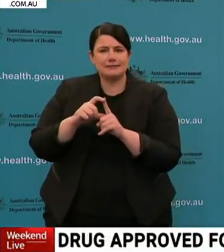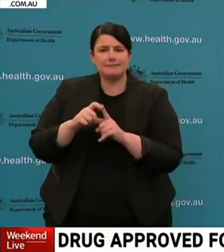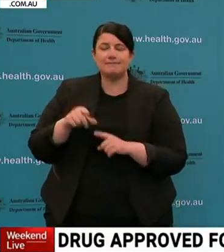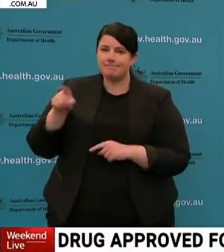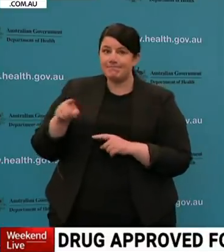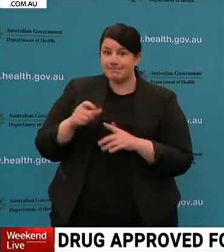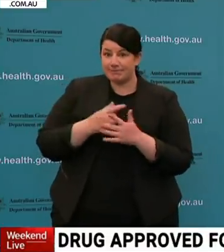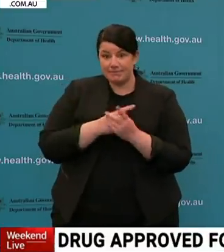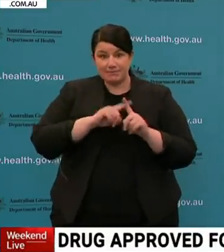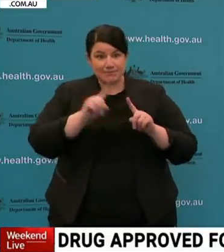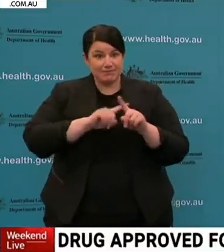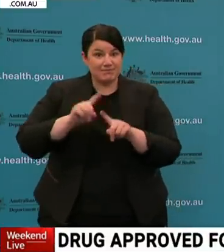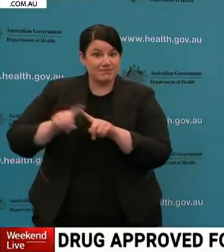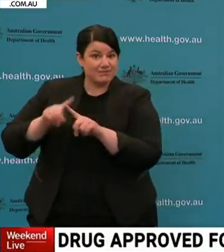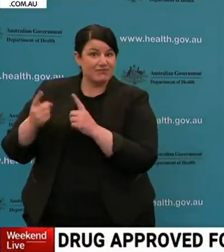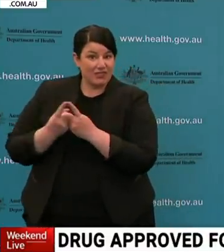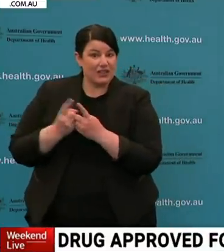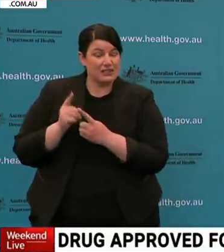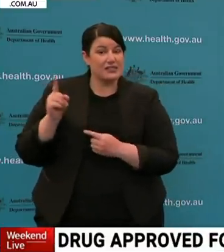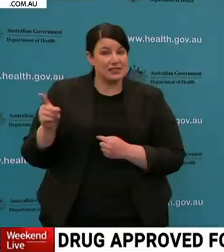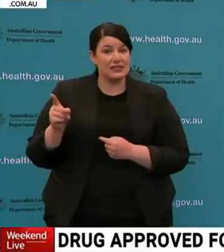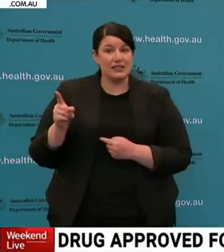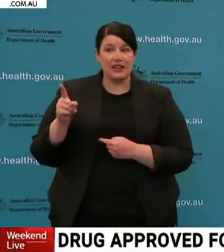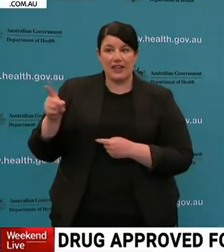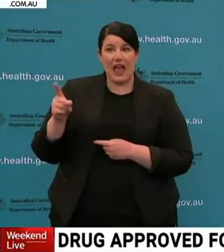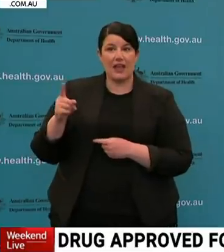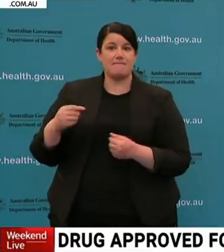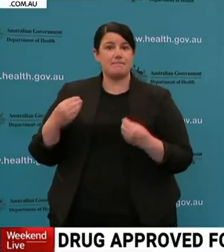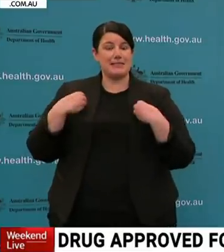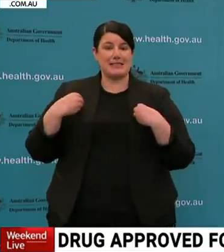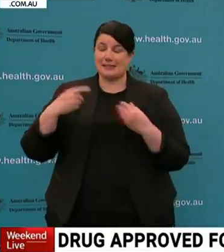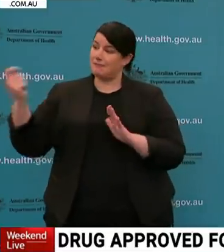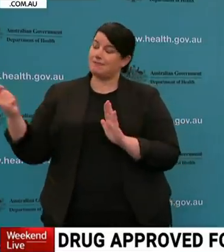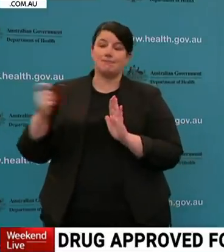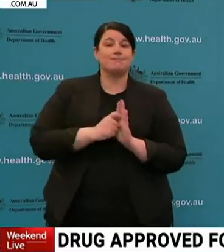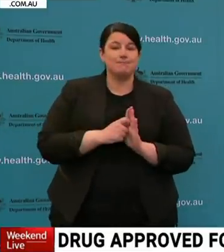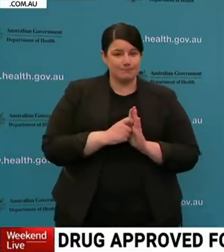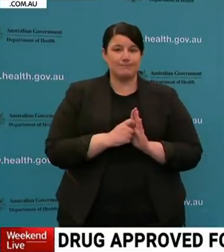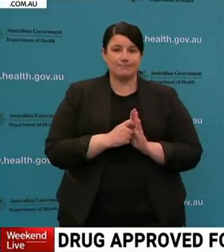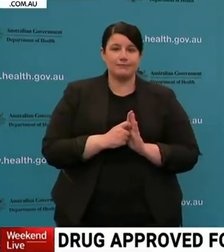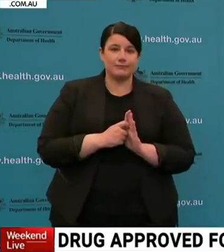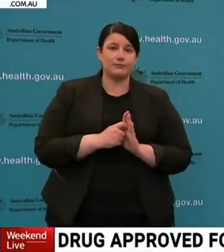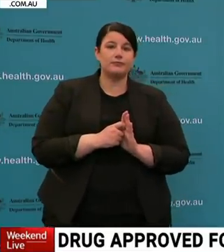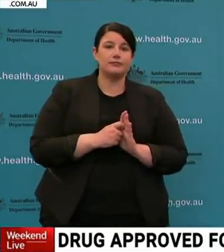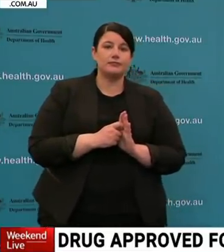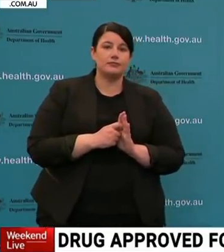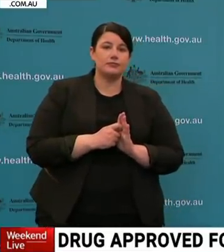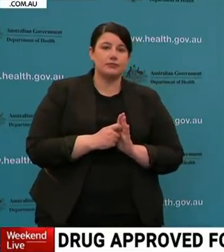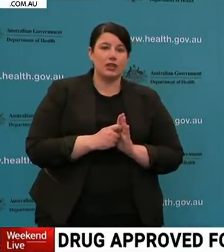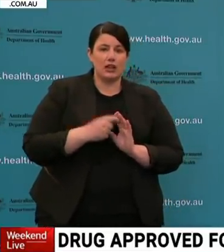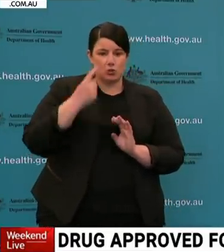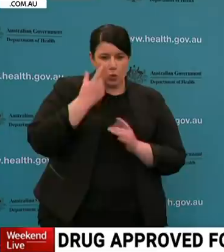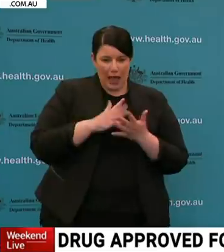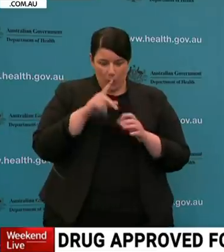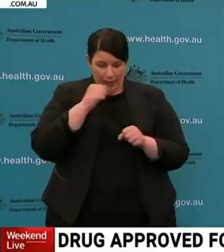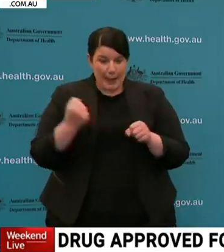done a number of things as I guess as a corporate citizen. Probably the most notable is to look at generic manufacture